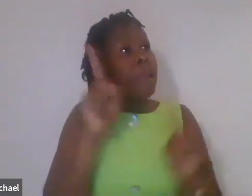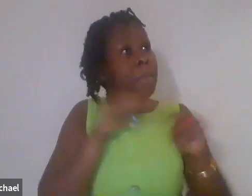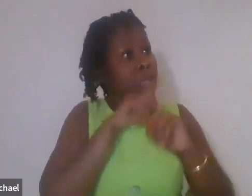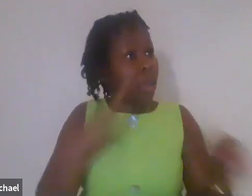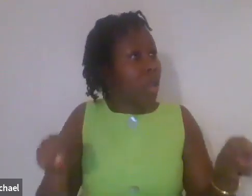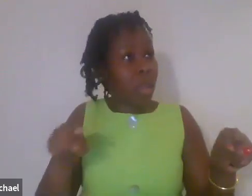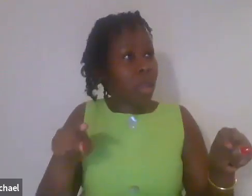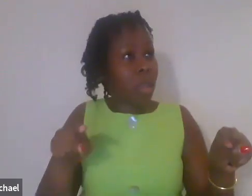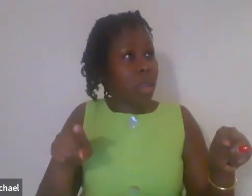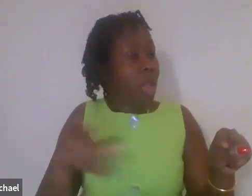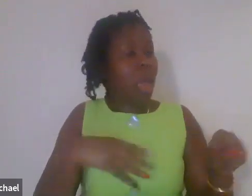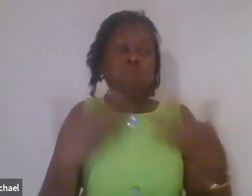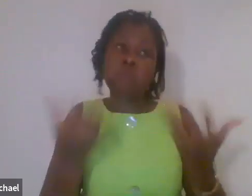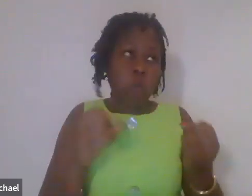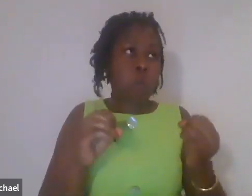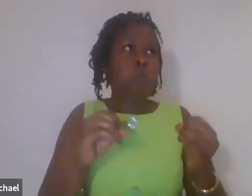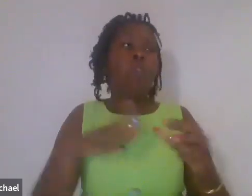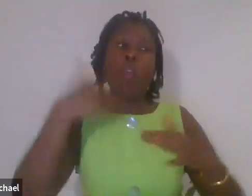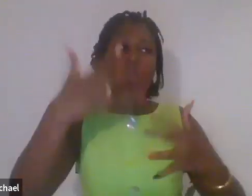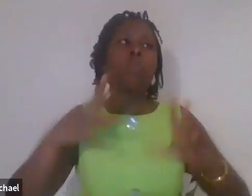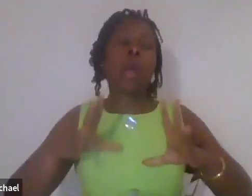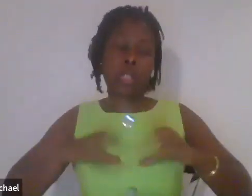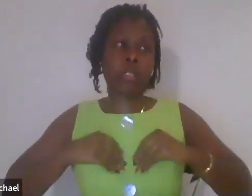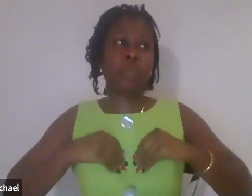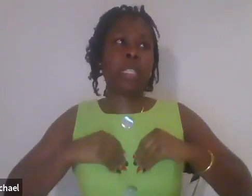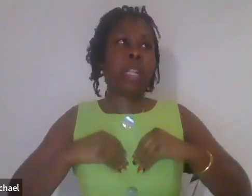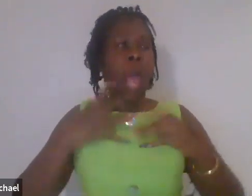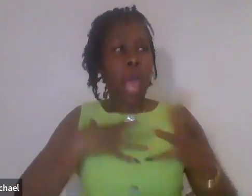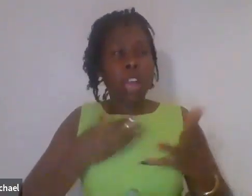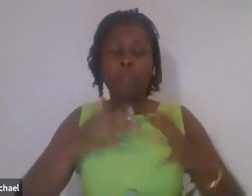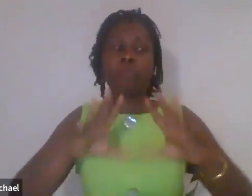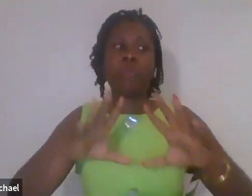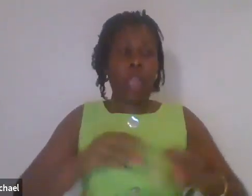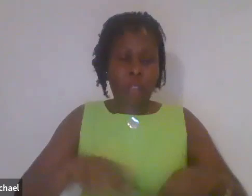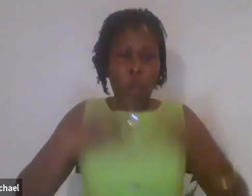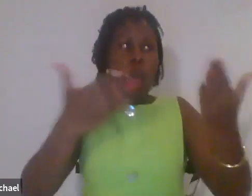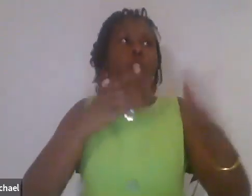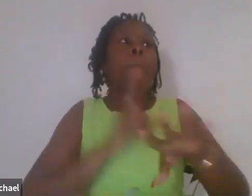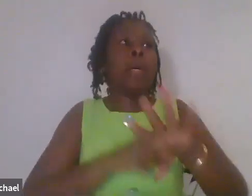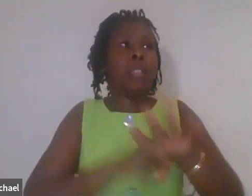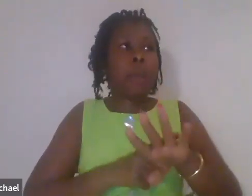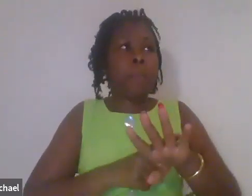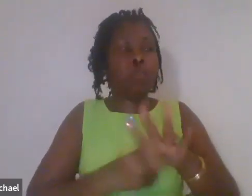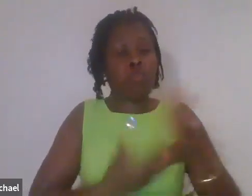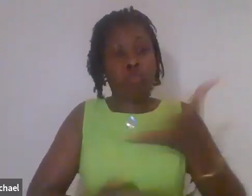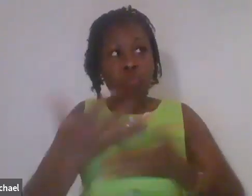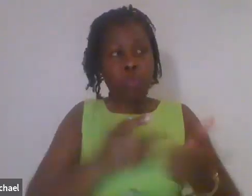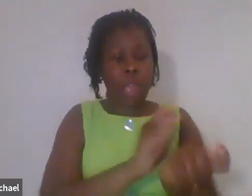is. I'm human. I'm prone to doing mistakes. So I always accept and I offer my time